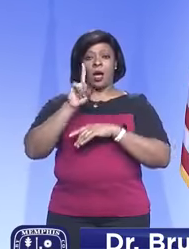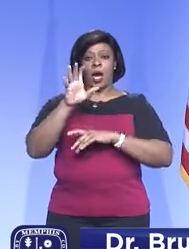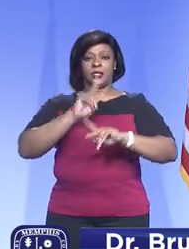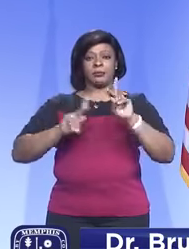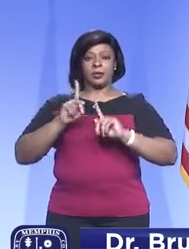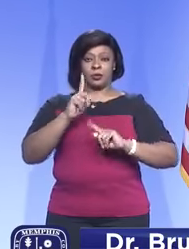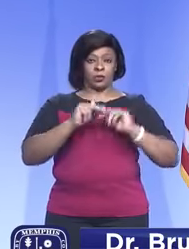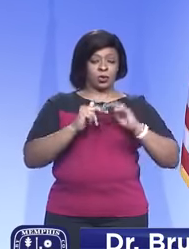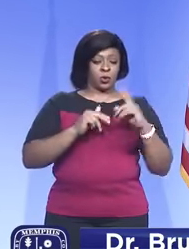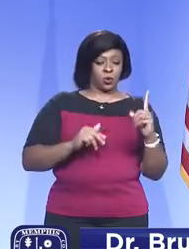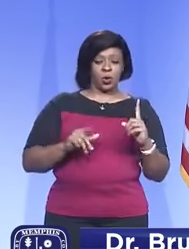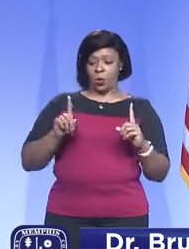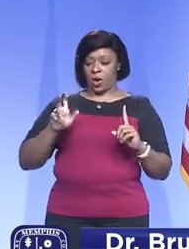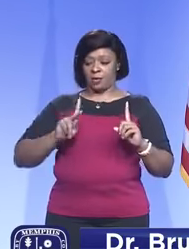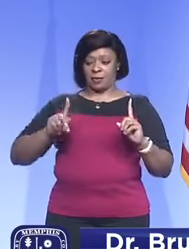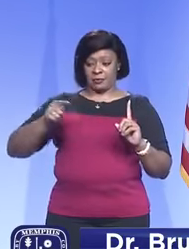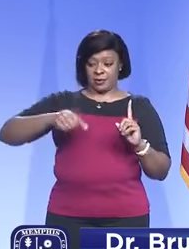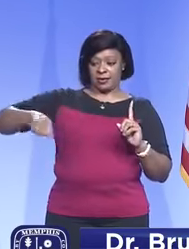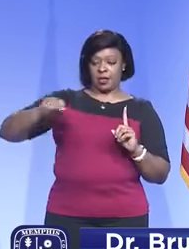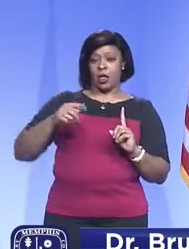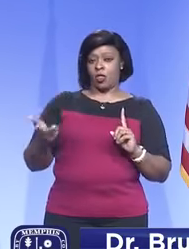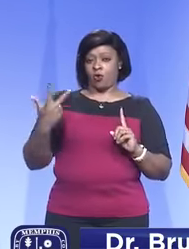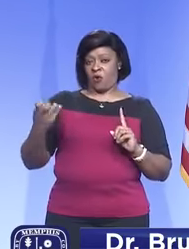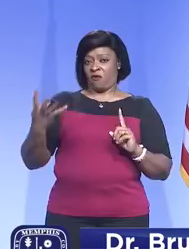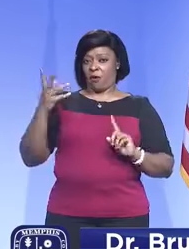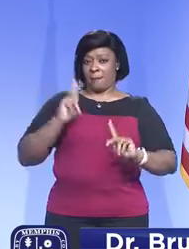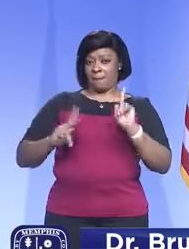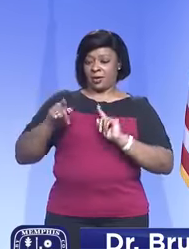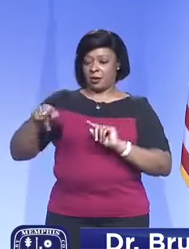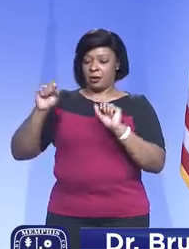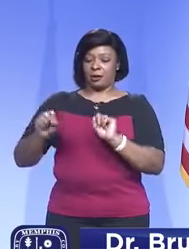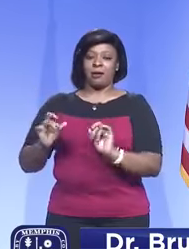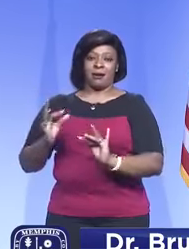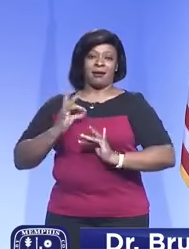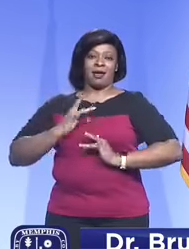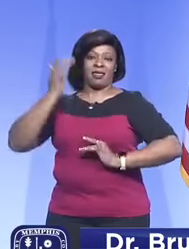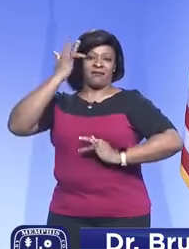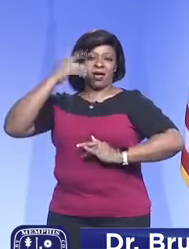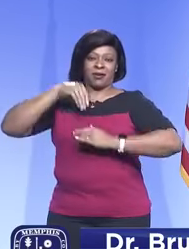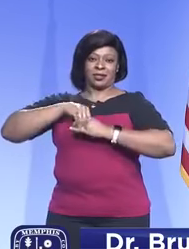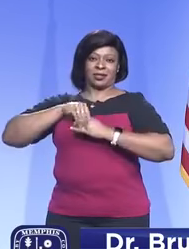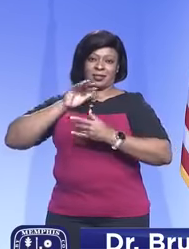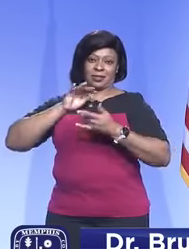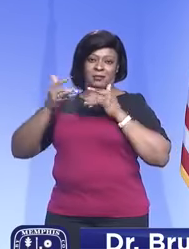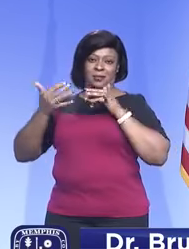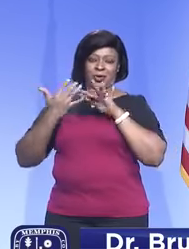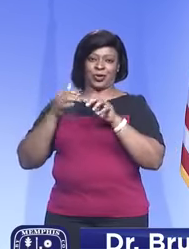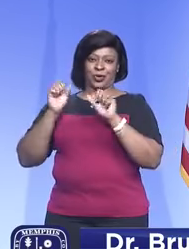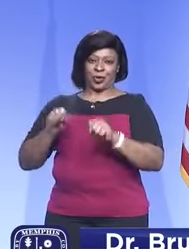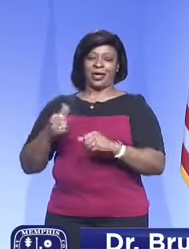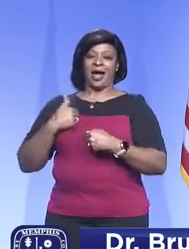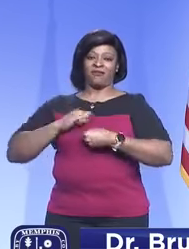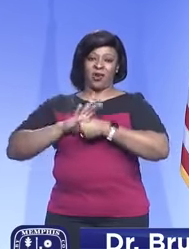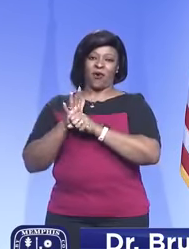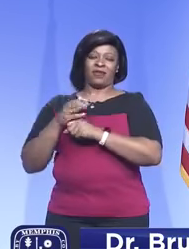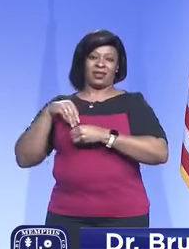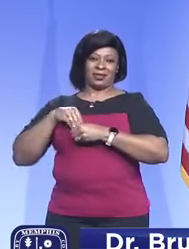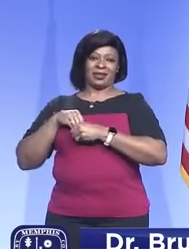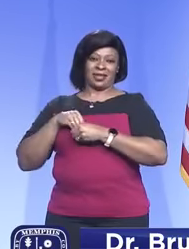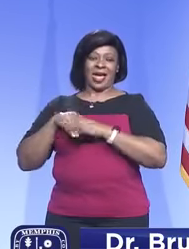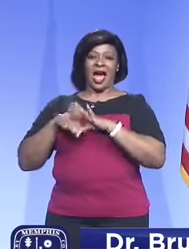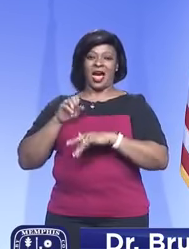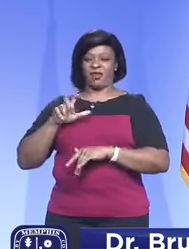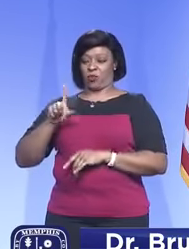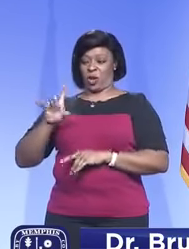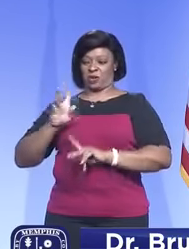that means that 3 or 4 of them could be infected with the virus that causes COVID-19. So that's